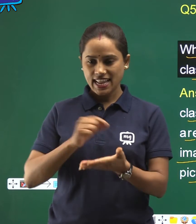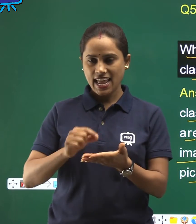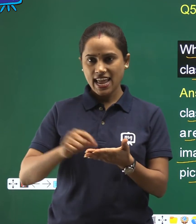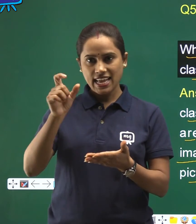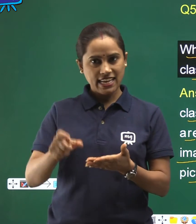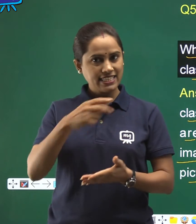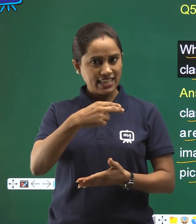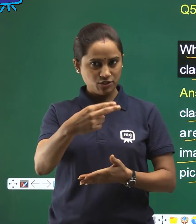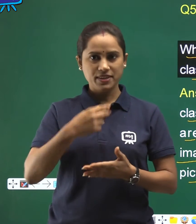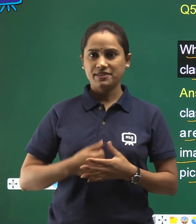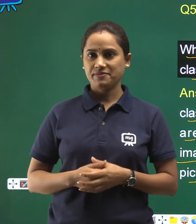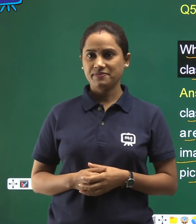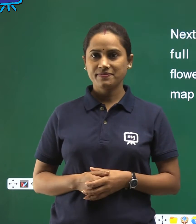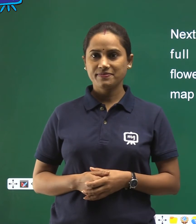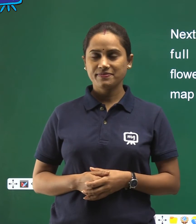Shakespeare.